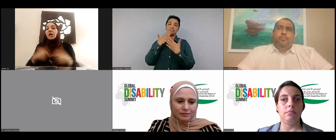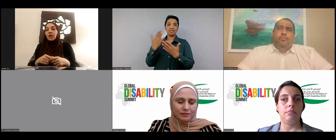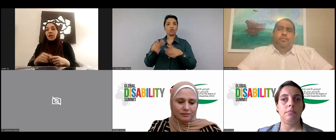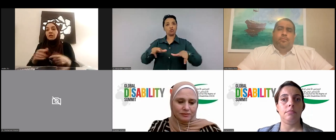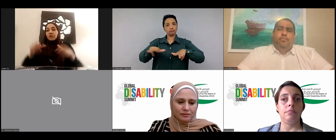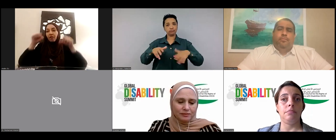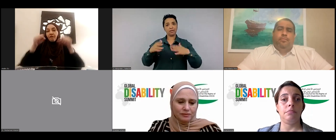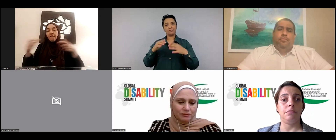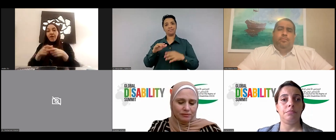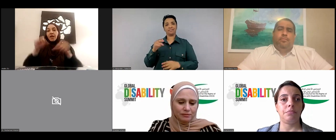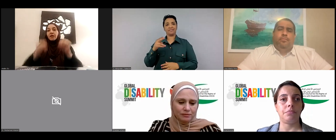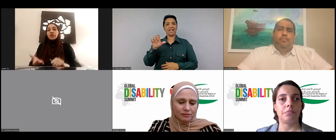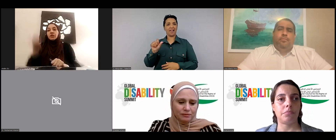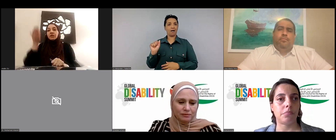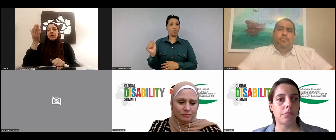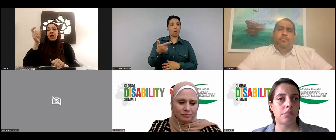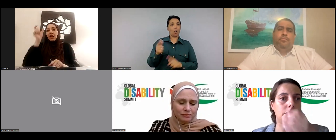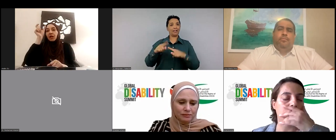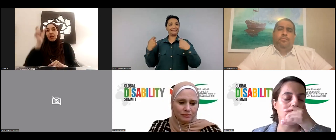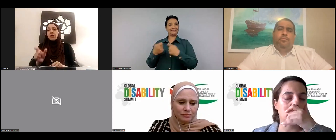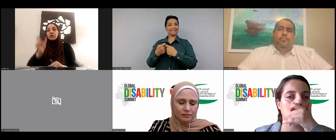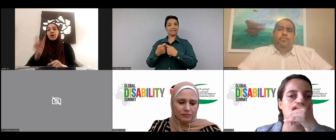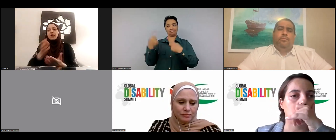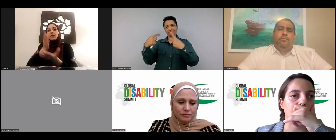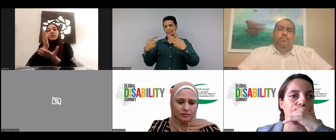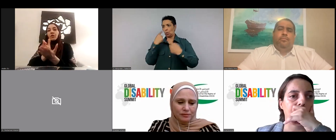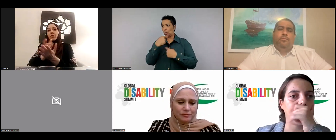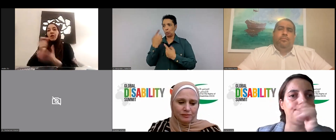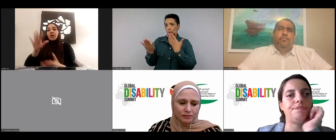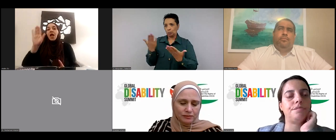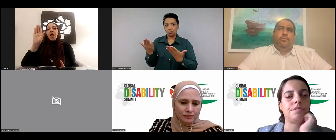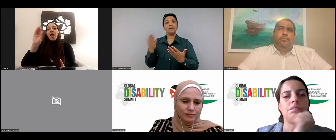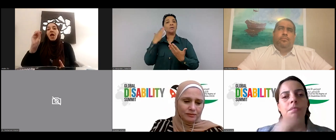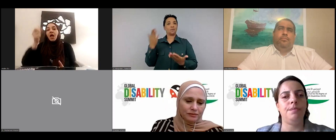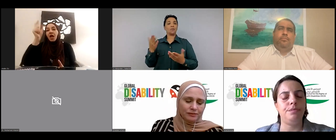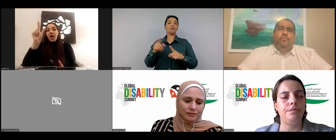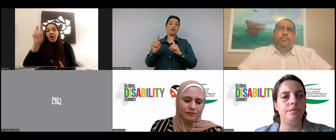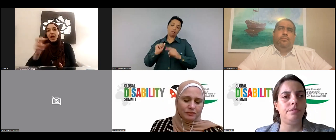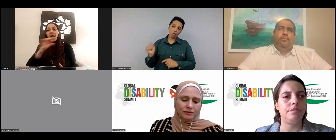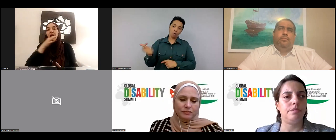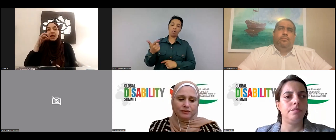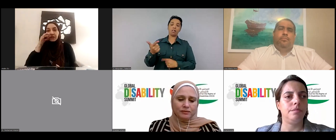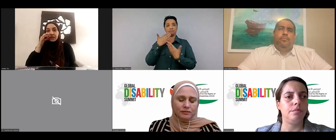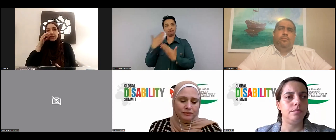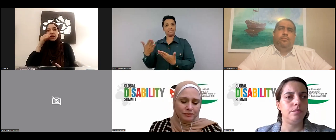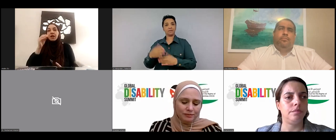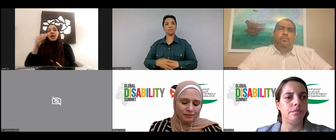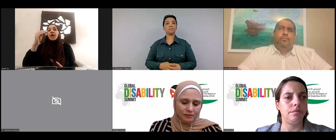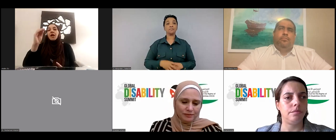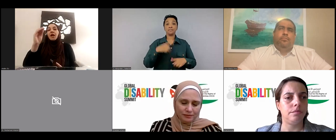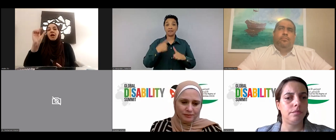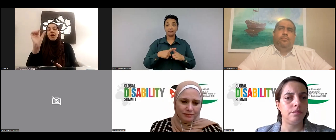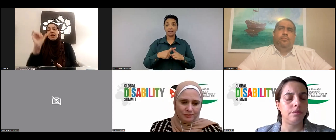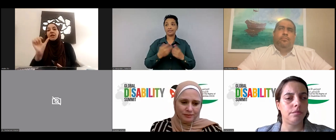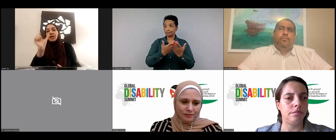Hala, Ghadir, Haneen, everybody. I can't really count everybody, but all of them, and also for our friends, I